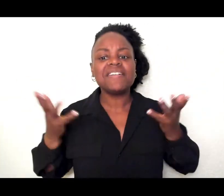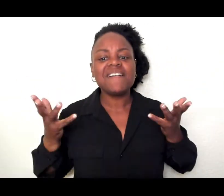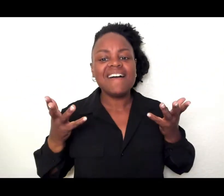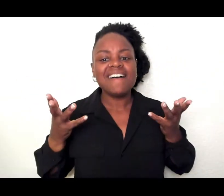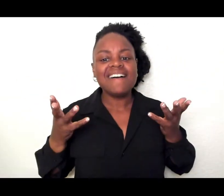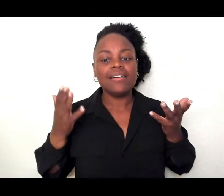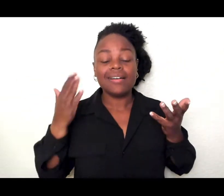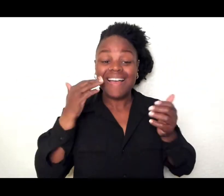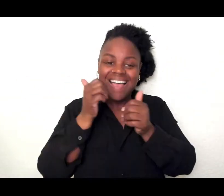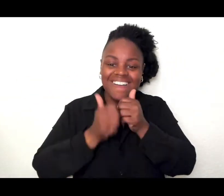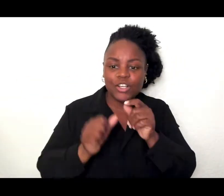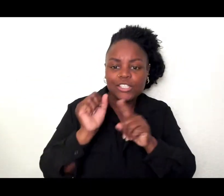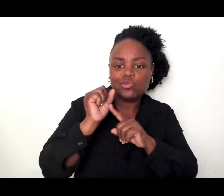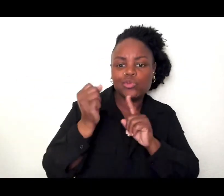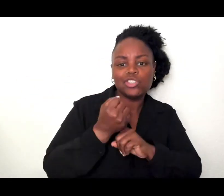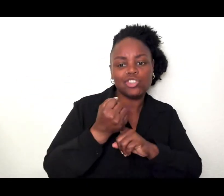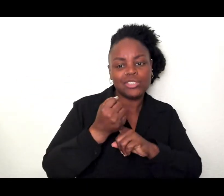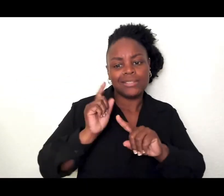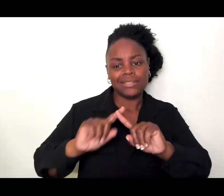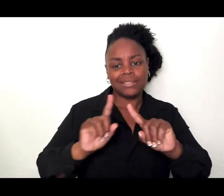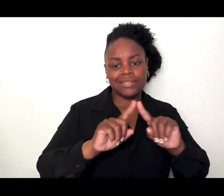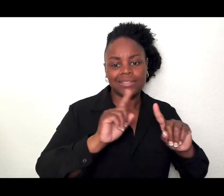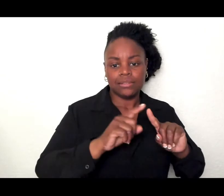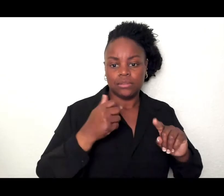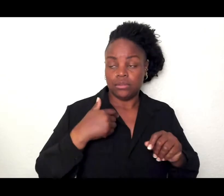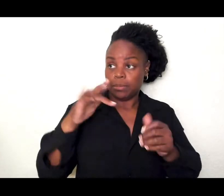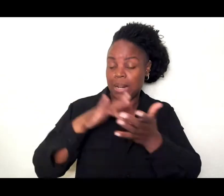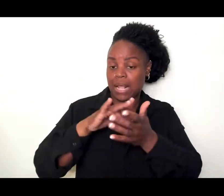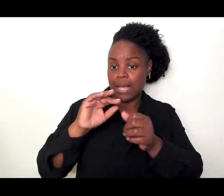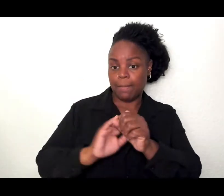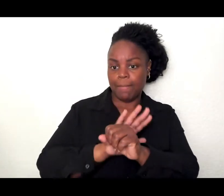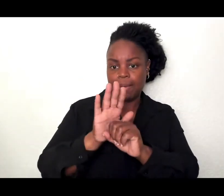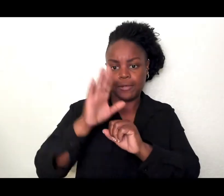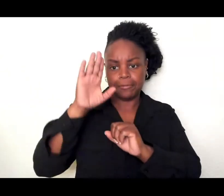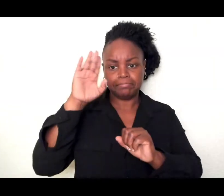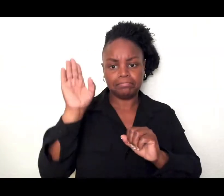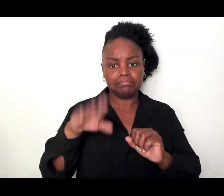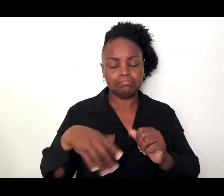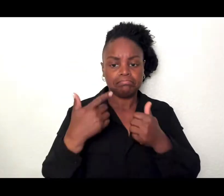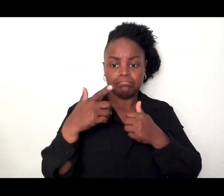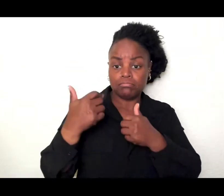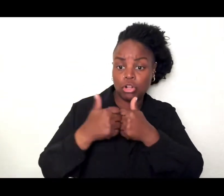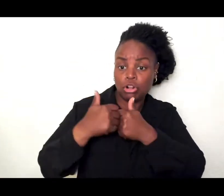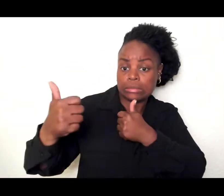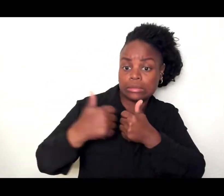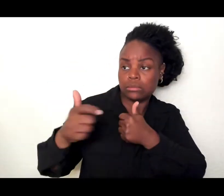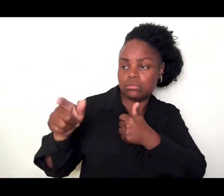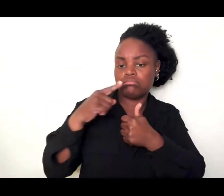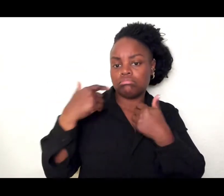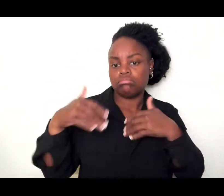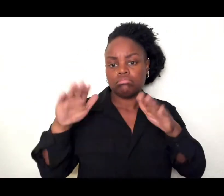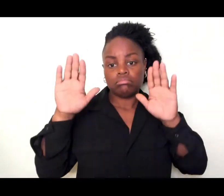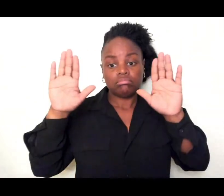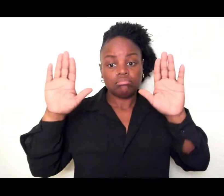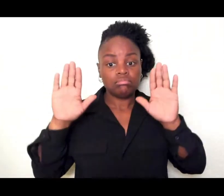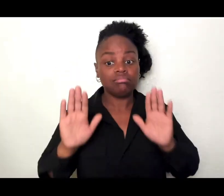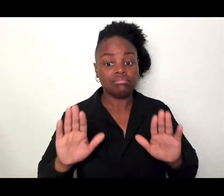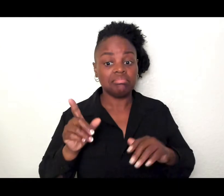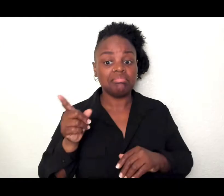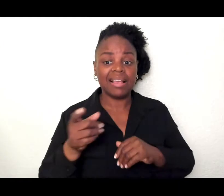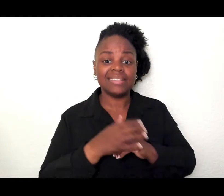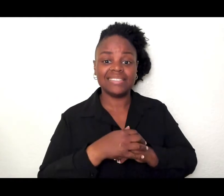to achieve in such a different situation, because we're in the middle of a pandemic, long distance learning, and she